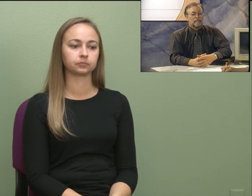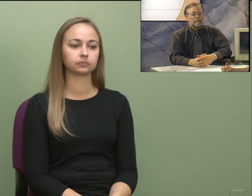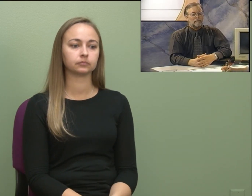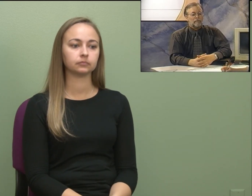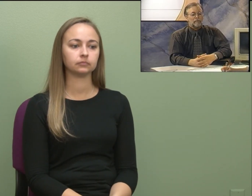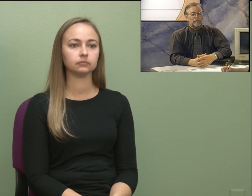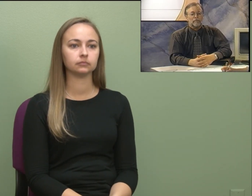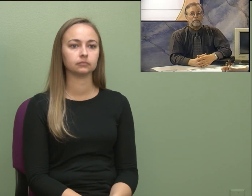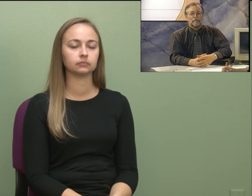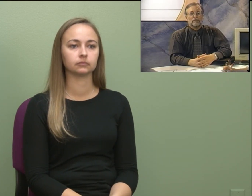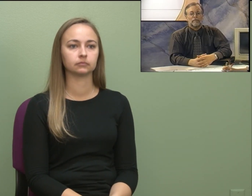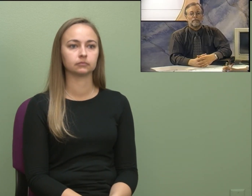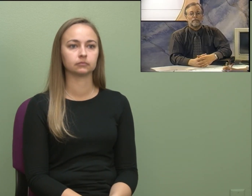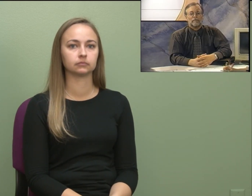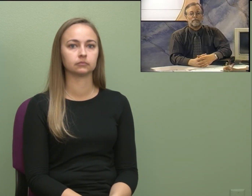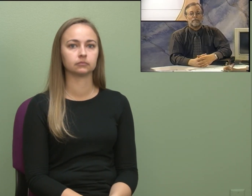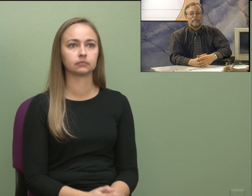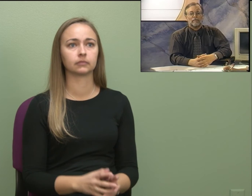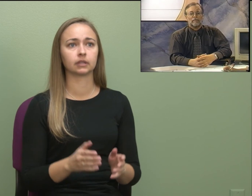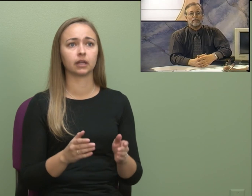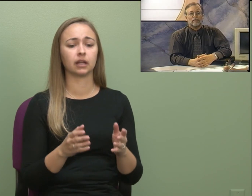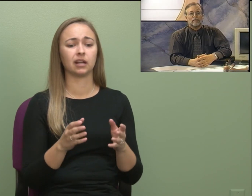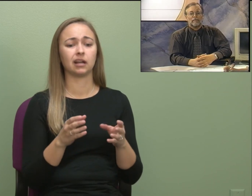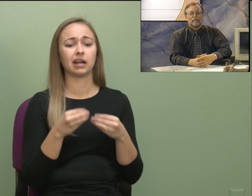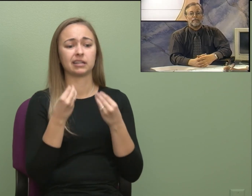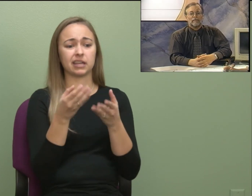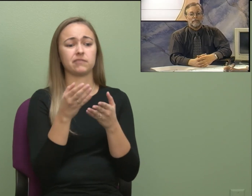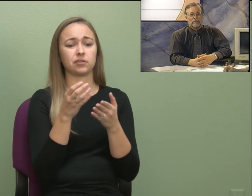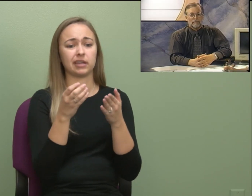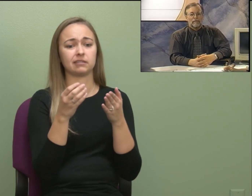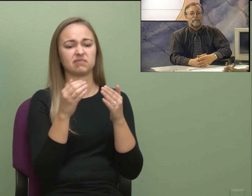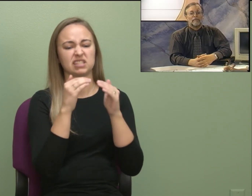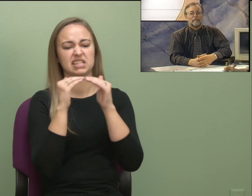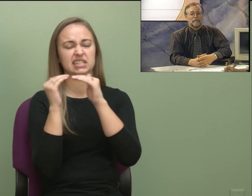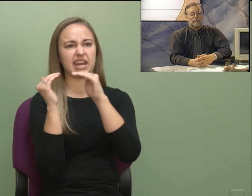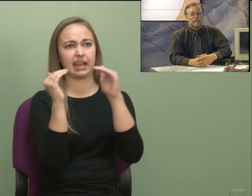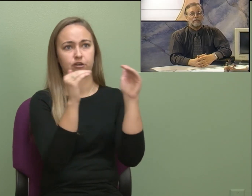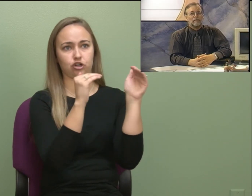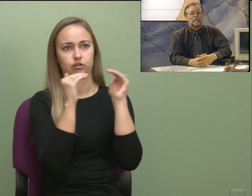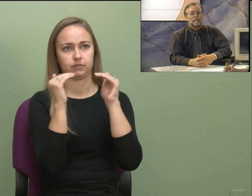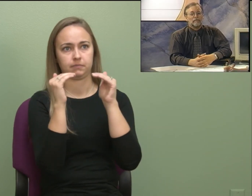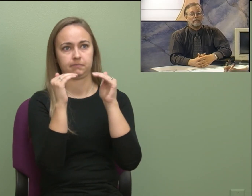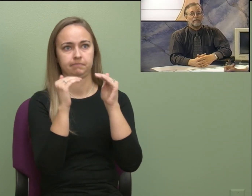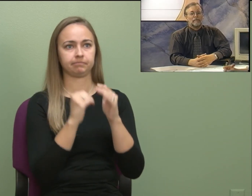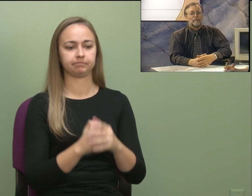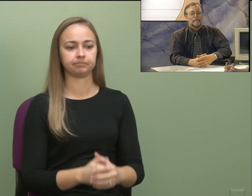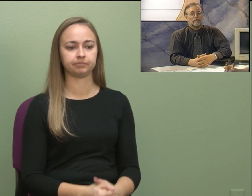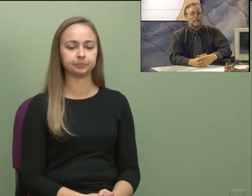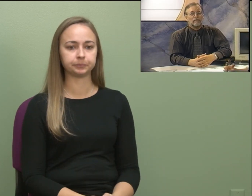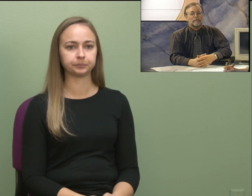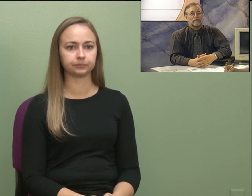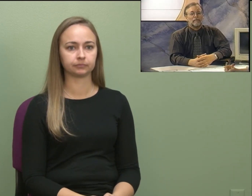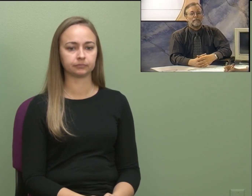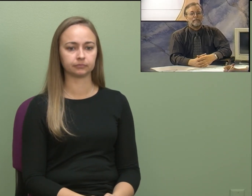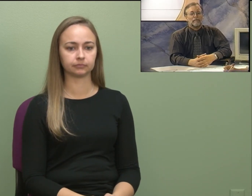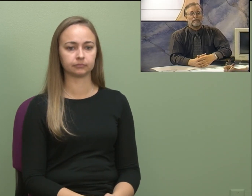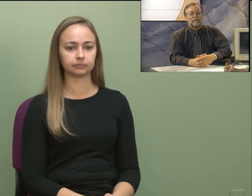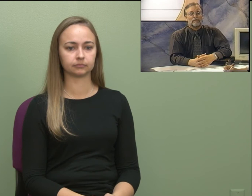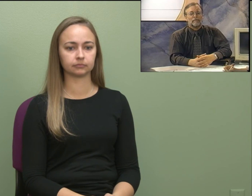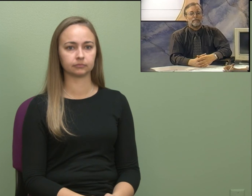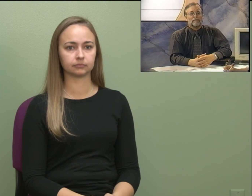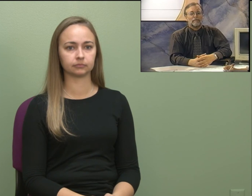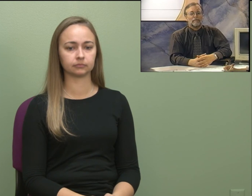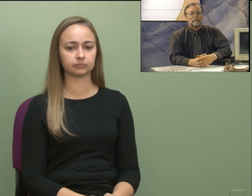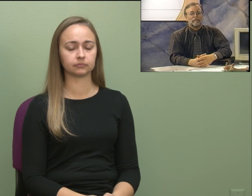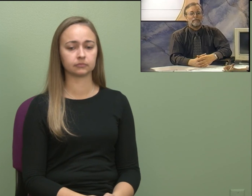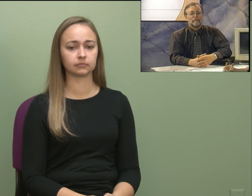I just gave you a standard on that, and I guess I rated you just down a little to